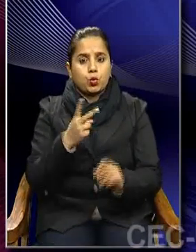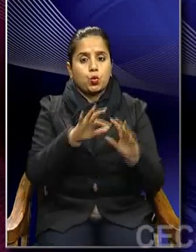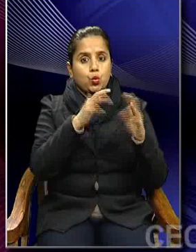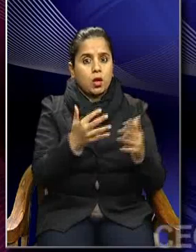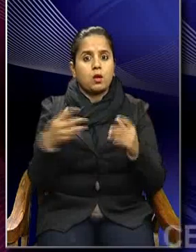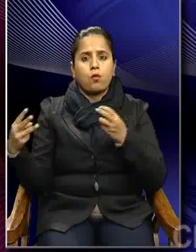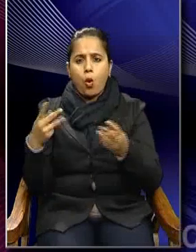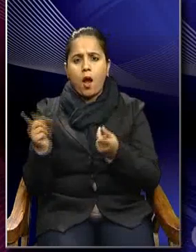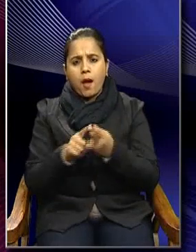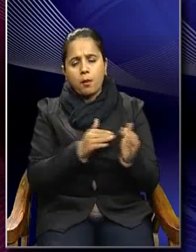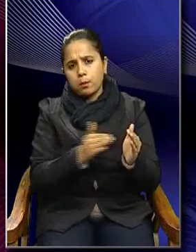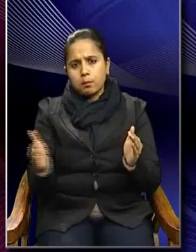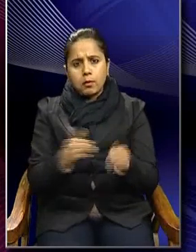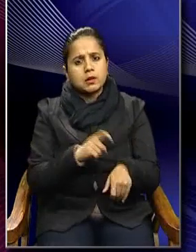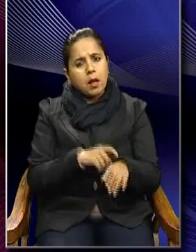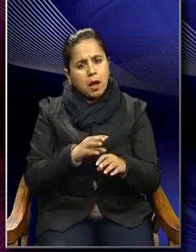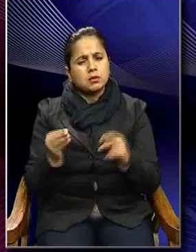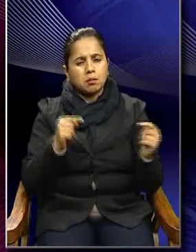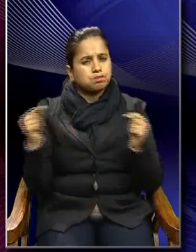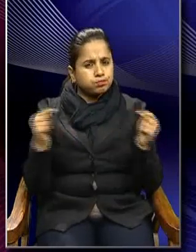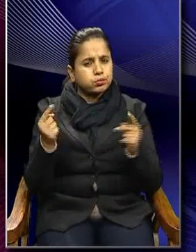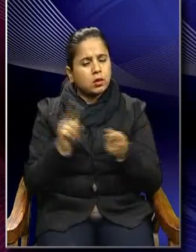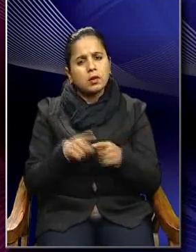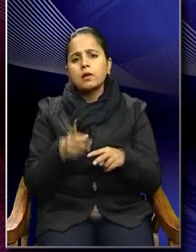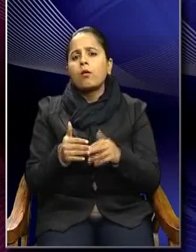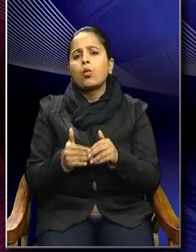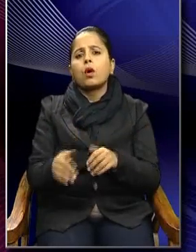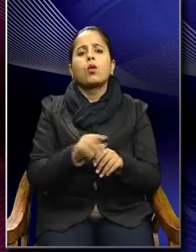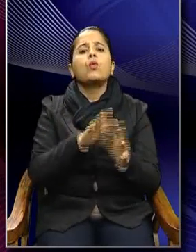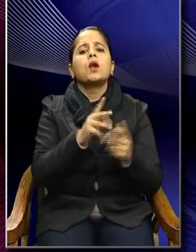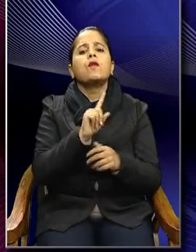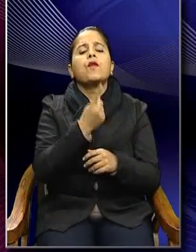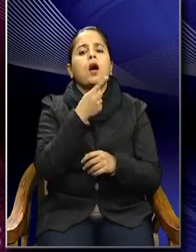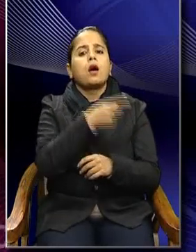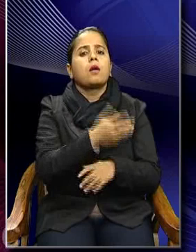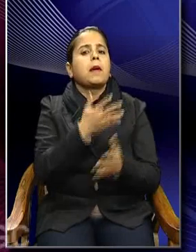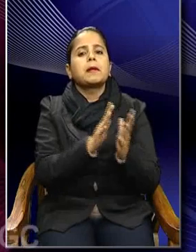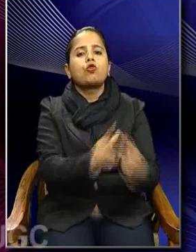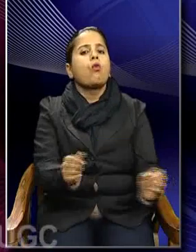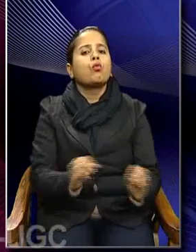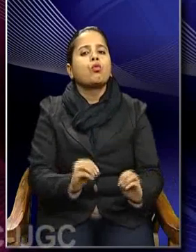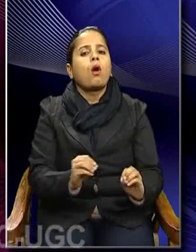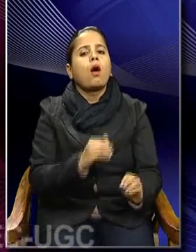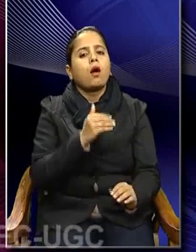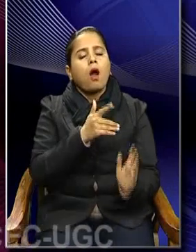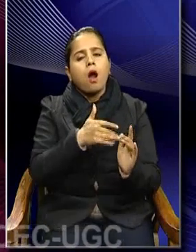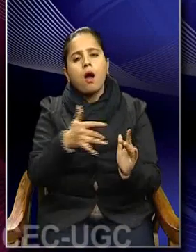wars. He sees it as continuum. World War I was just not able to resolve anything, and it